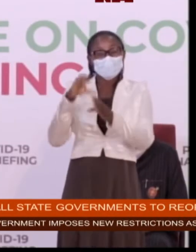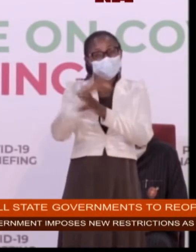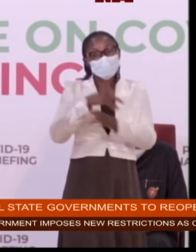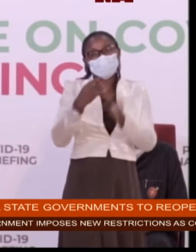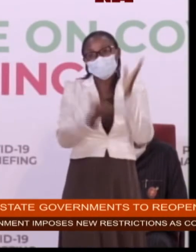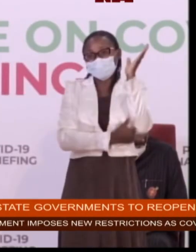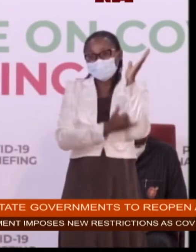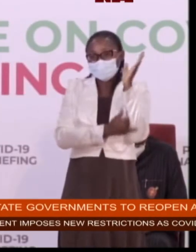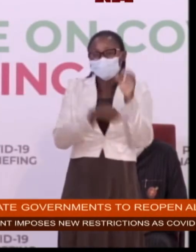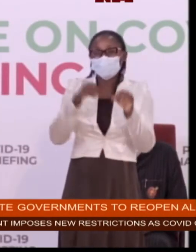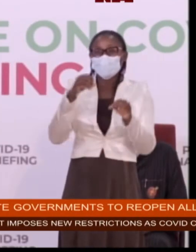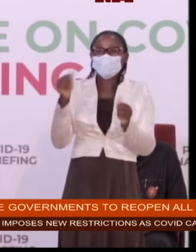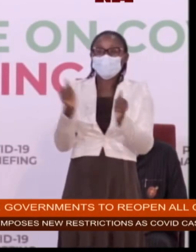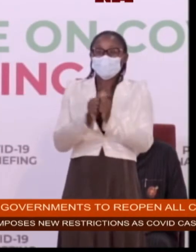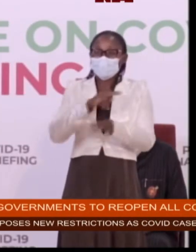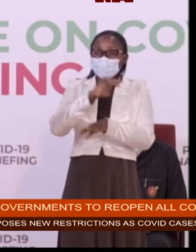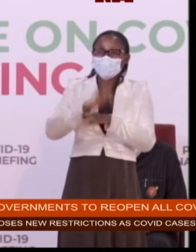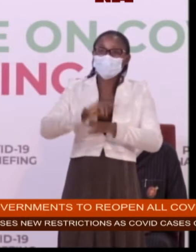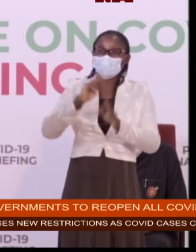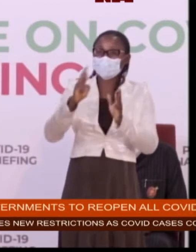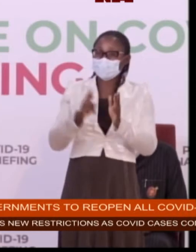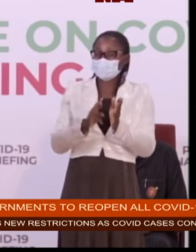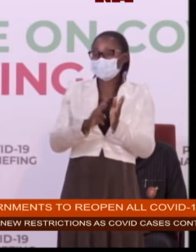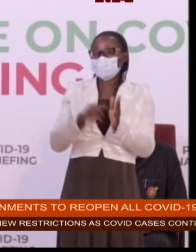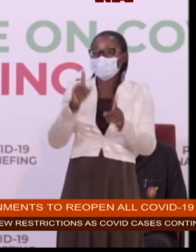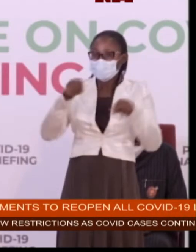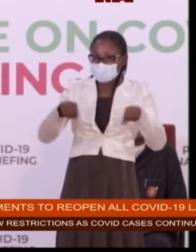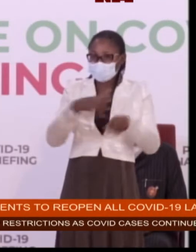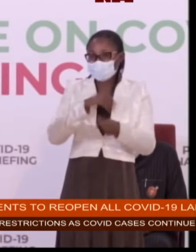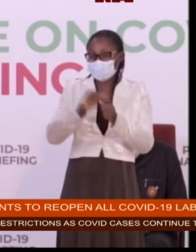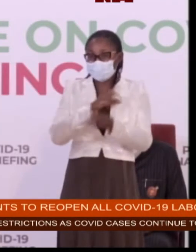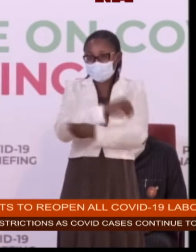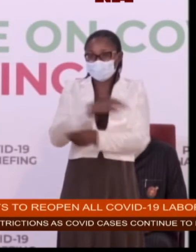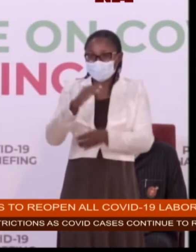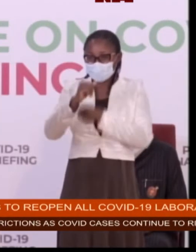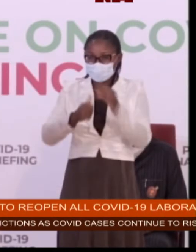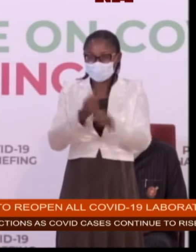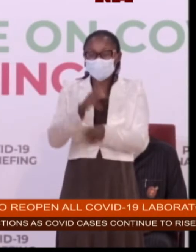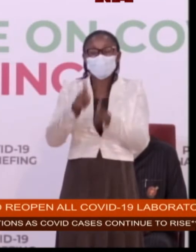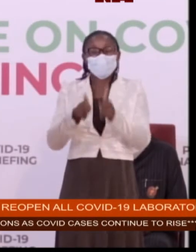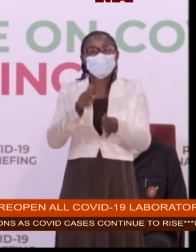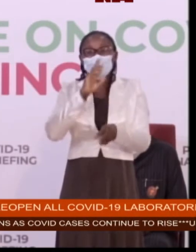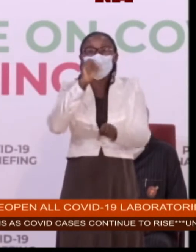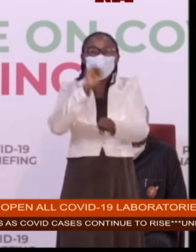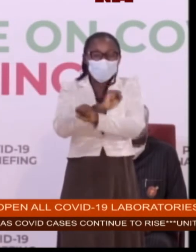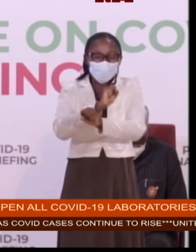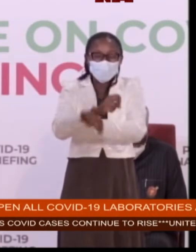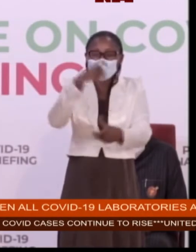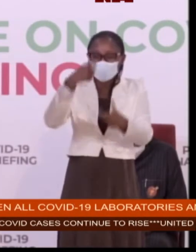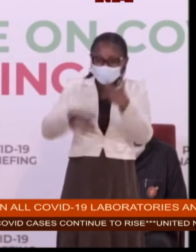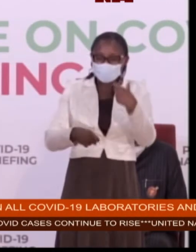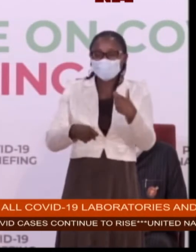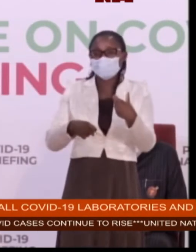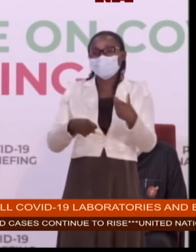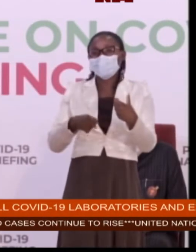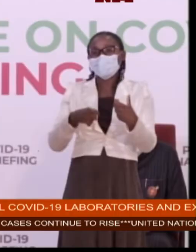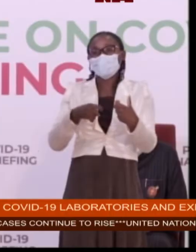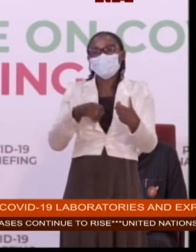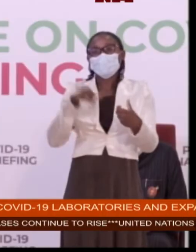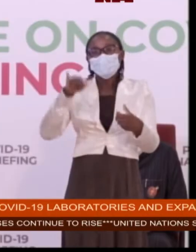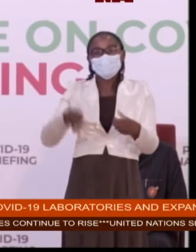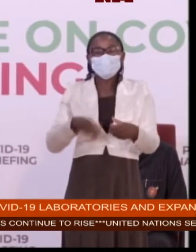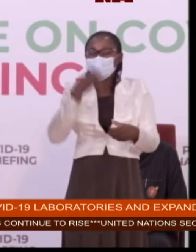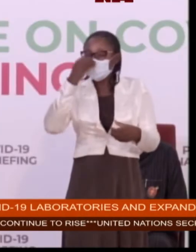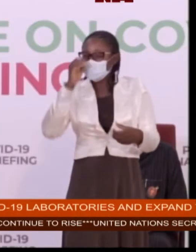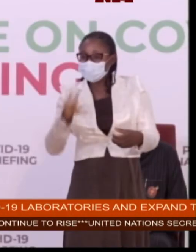across the country, in the National Reference Lab today and every day of the year, there are people working very hard have spent their